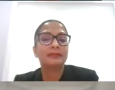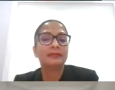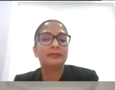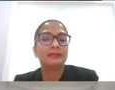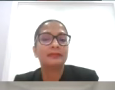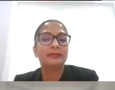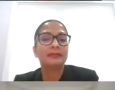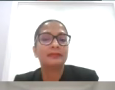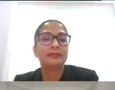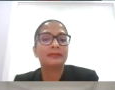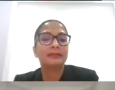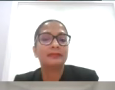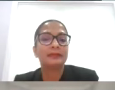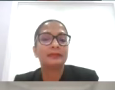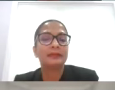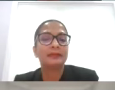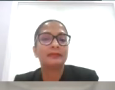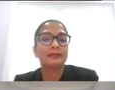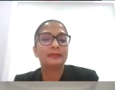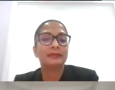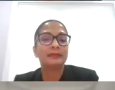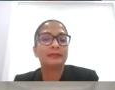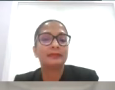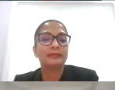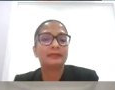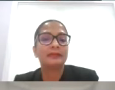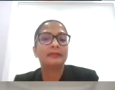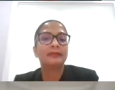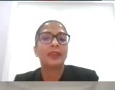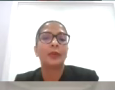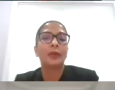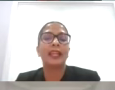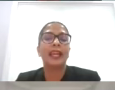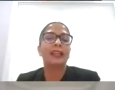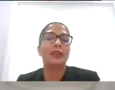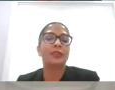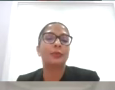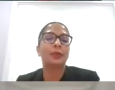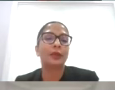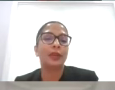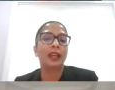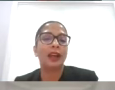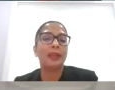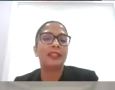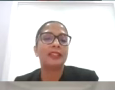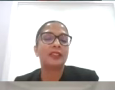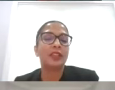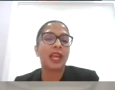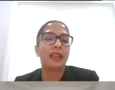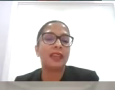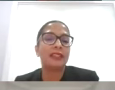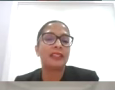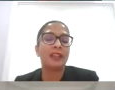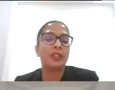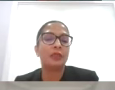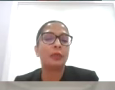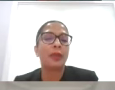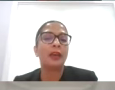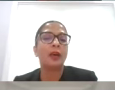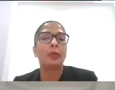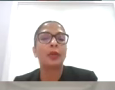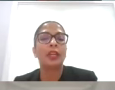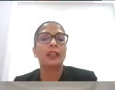time, and that'll help us to make sure that our website is accessible for all. Great, and Hannah also put in a great comment into the chat that she